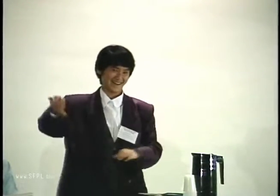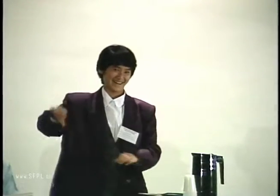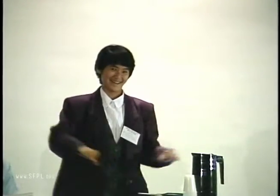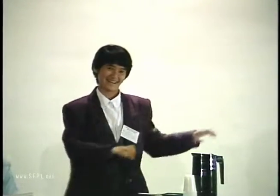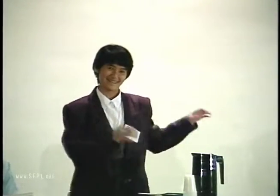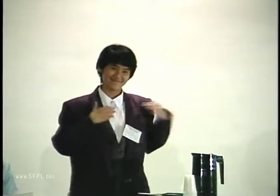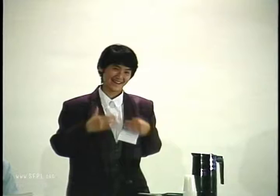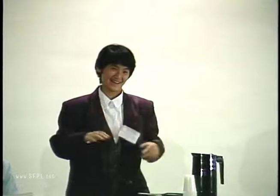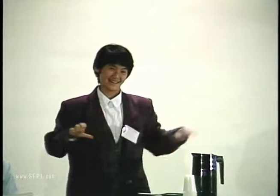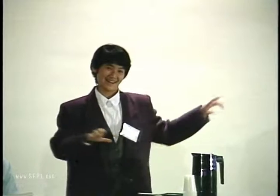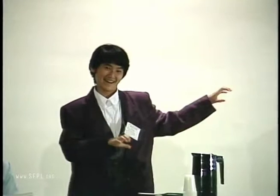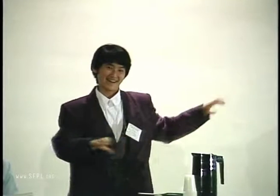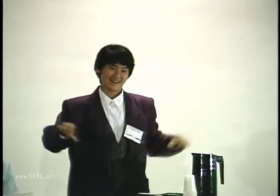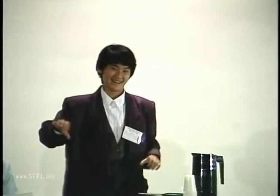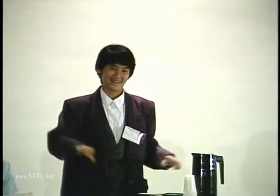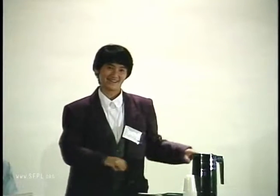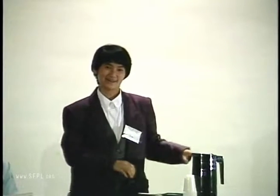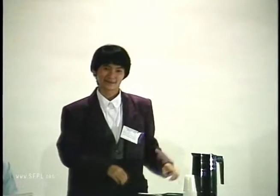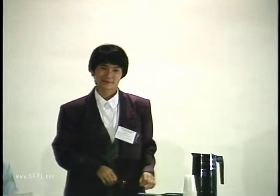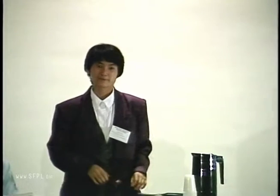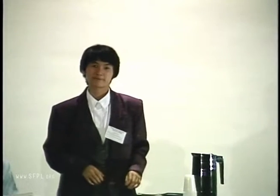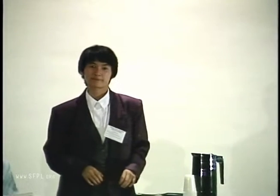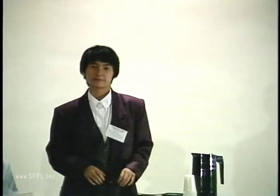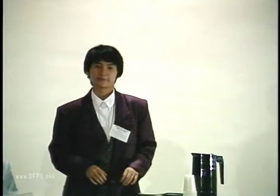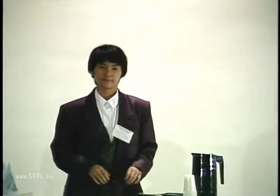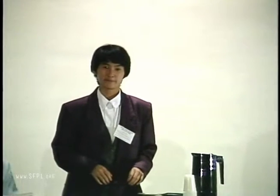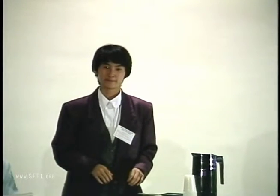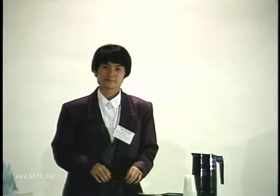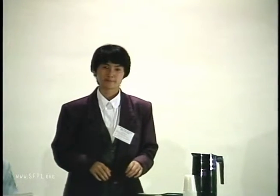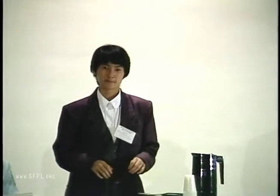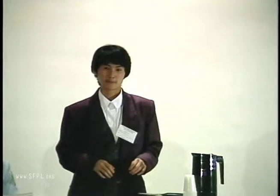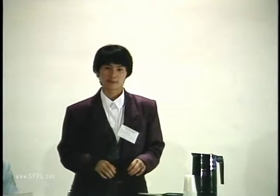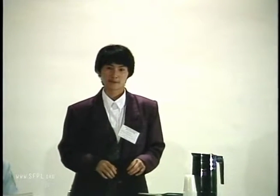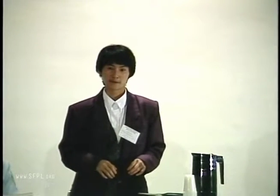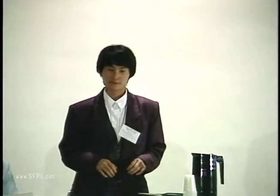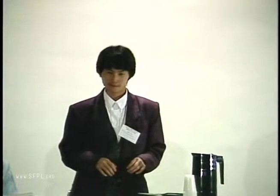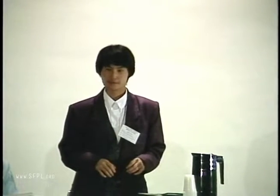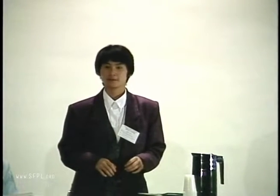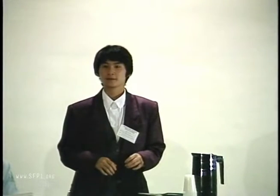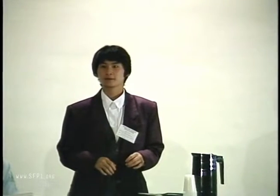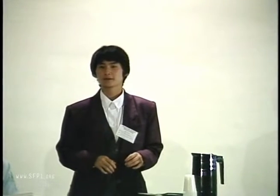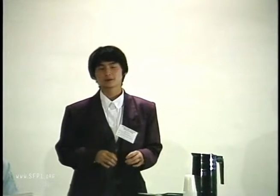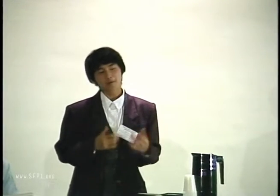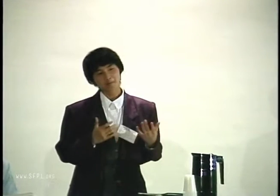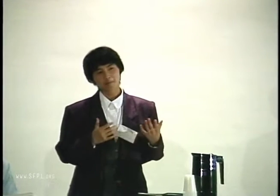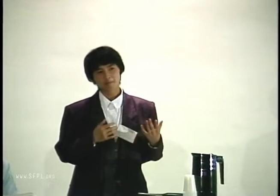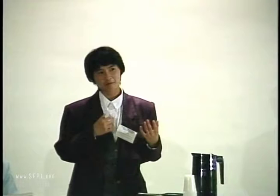You know, my home, everybody in my home, everyone used a lot of body language, and they were very communicative in that way.